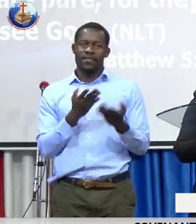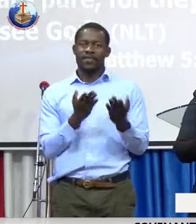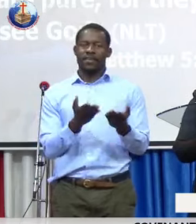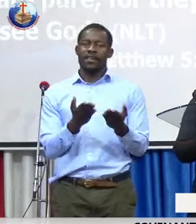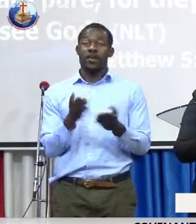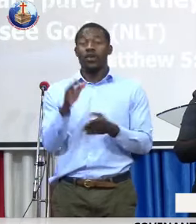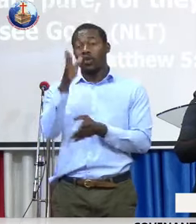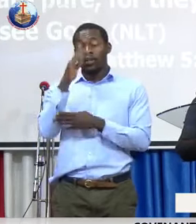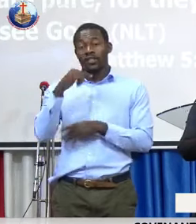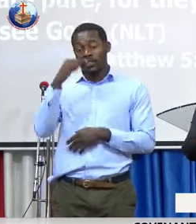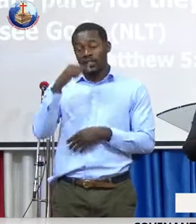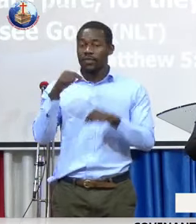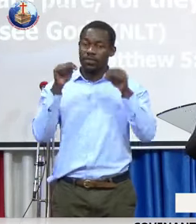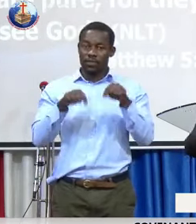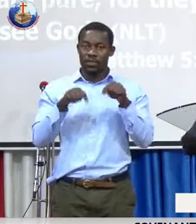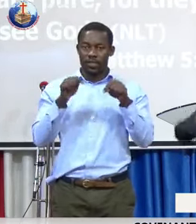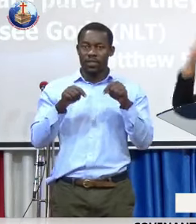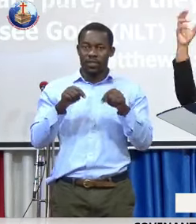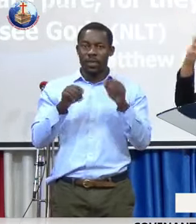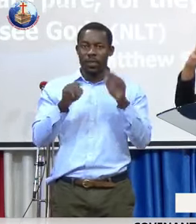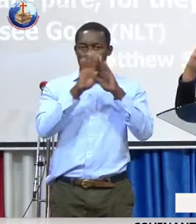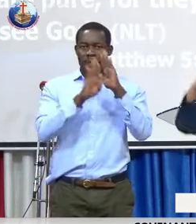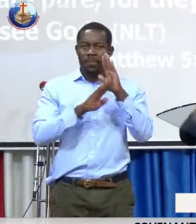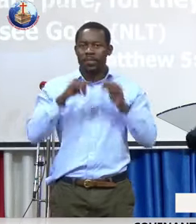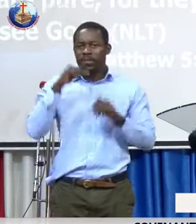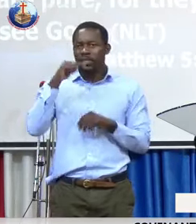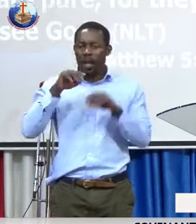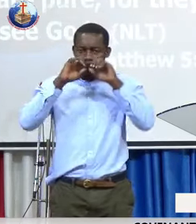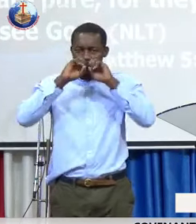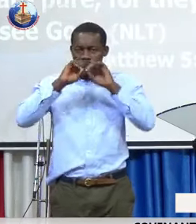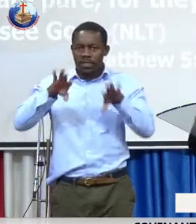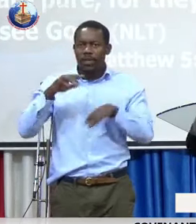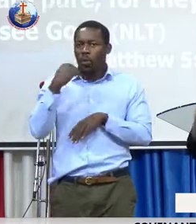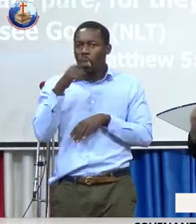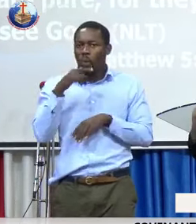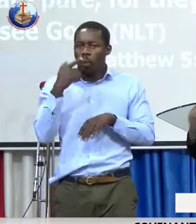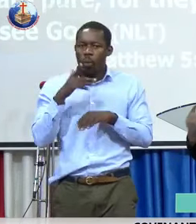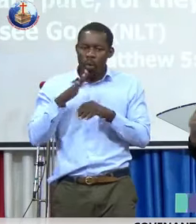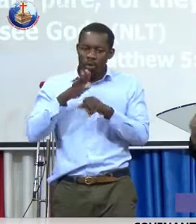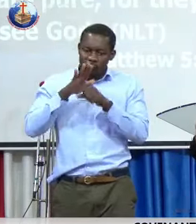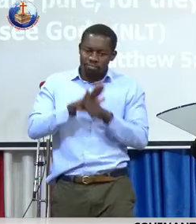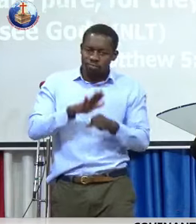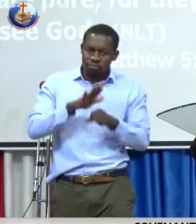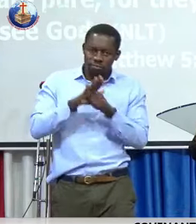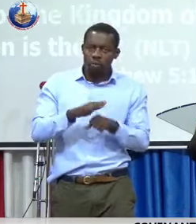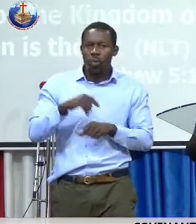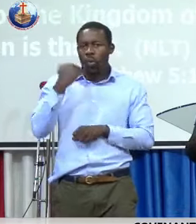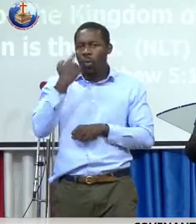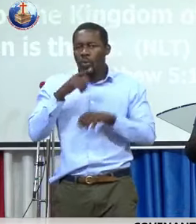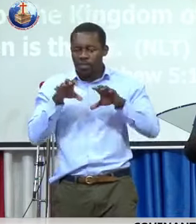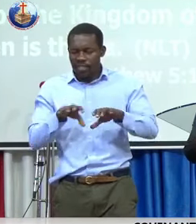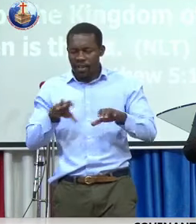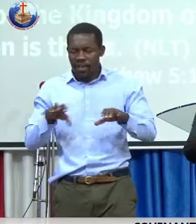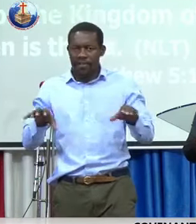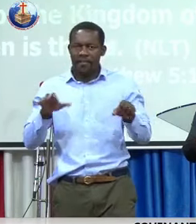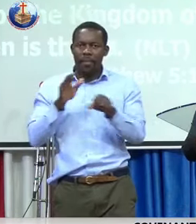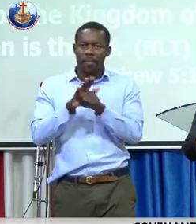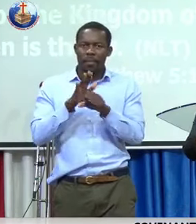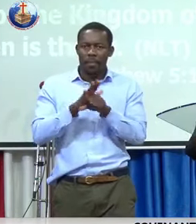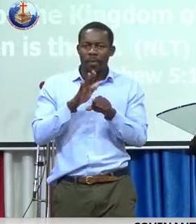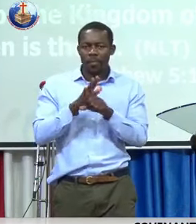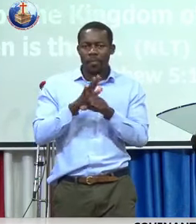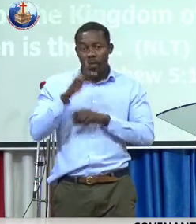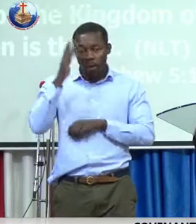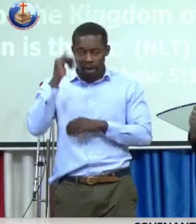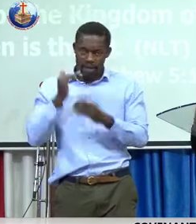anatuita kutoka kwa hayo. The word of the Lord tells us, blessed are they who are persecuted for righteousness. Neno la Mungu linasema kwamba heri wanaoudhiwa kwa ajili